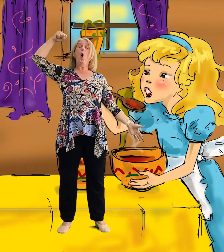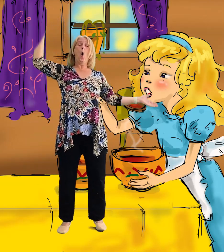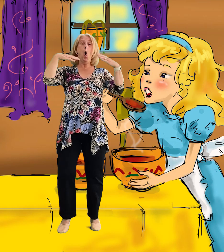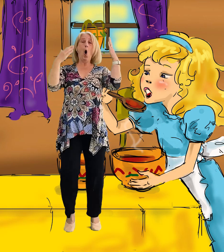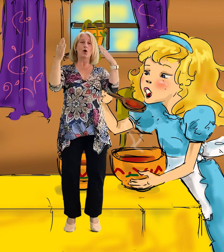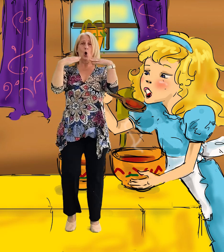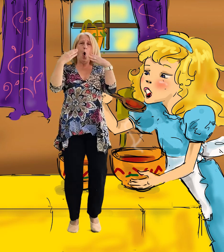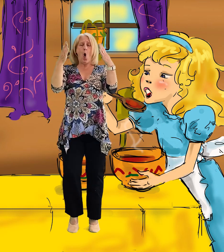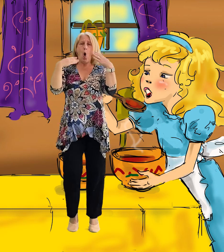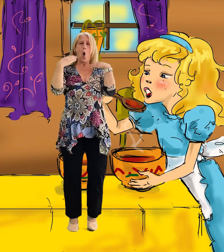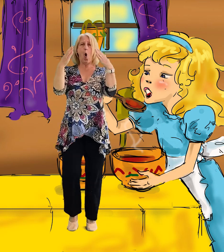Oh, hot. Oh,